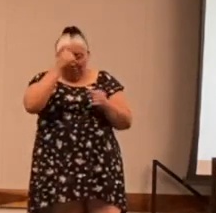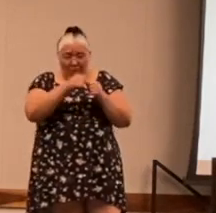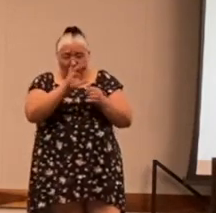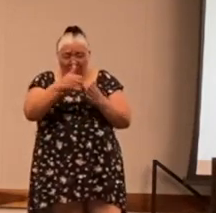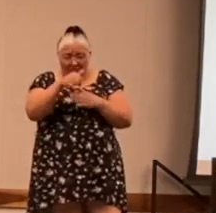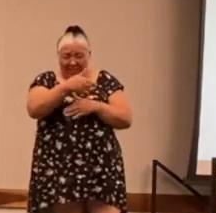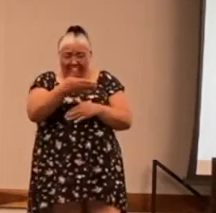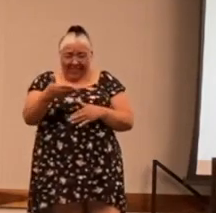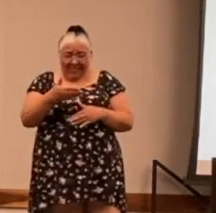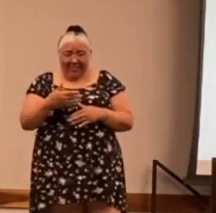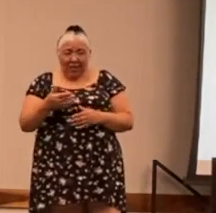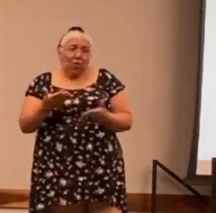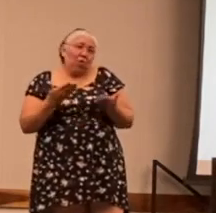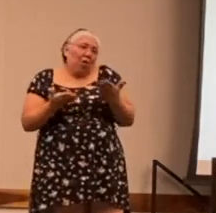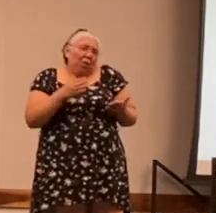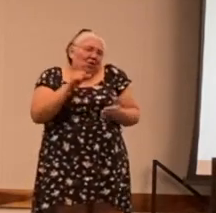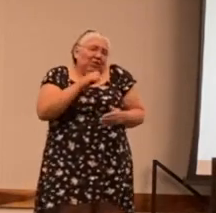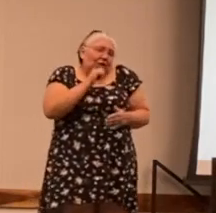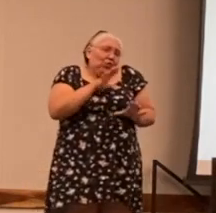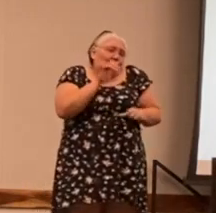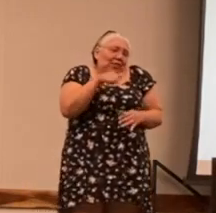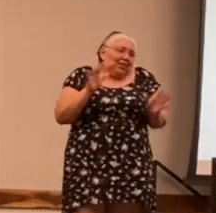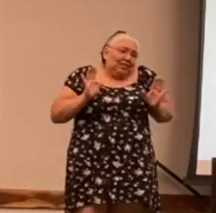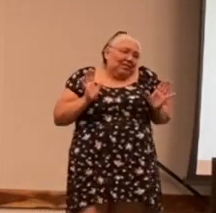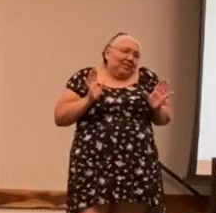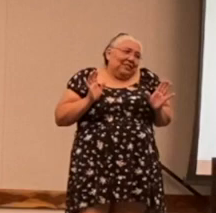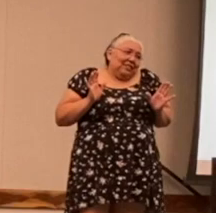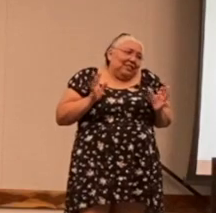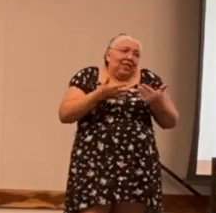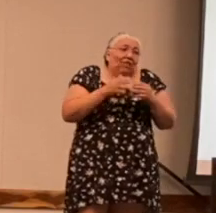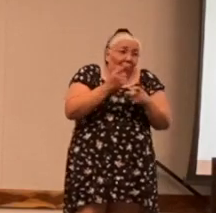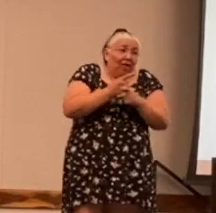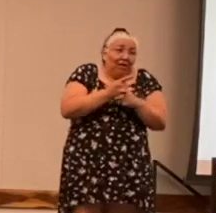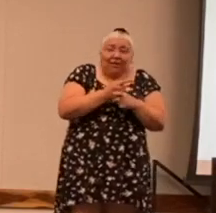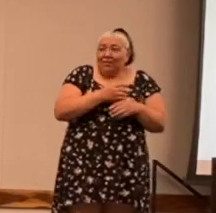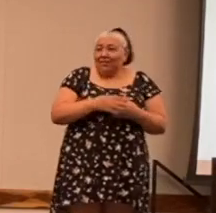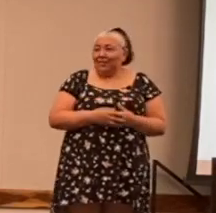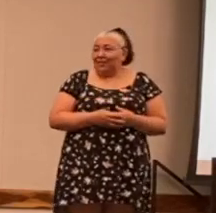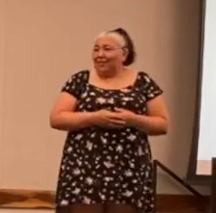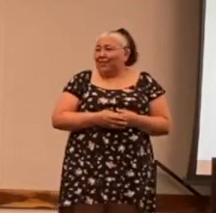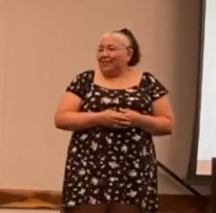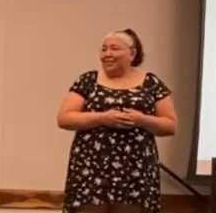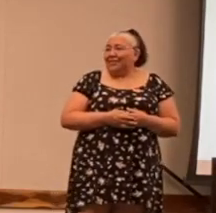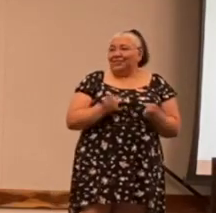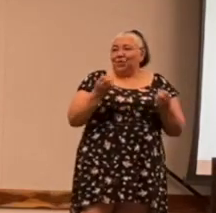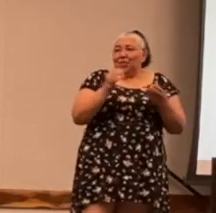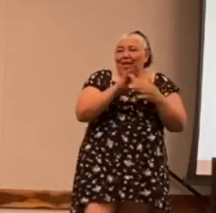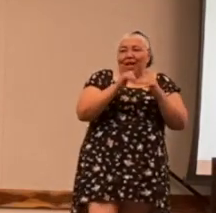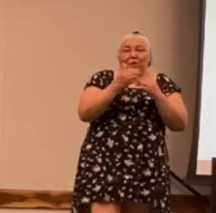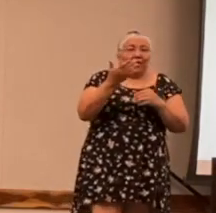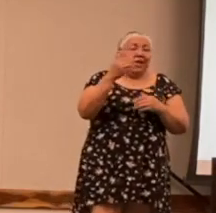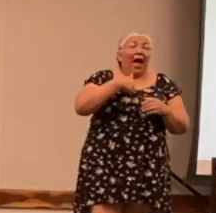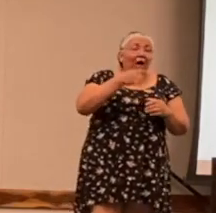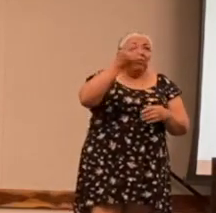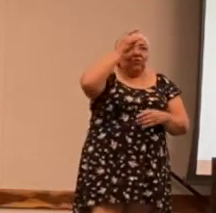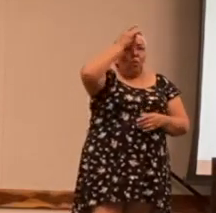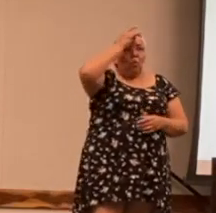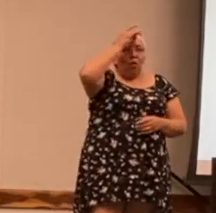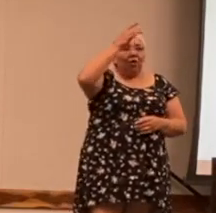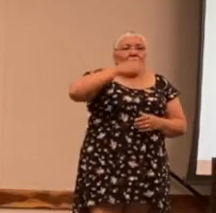things I told you? And we probably shouldn't do those. So, right? So that's just how it was. It was horrible.